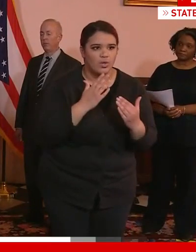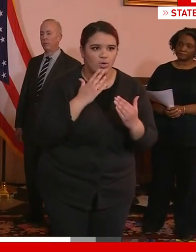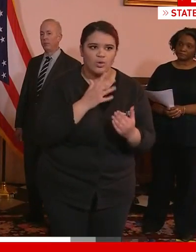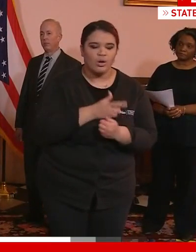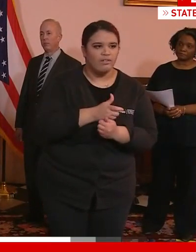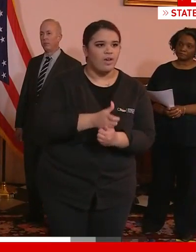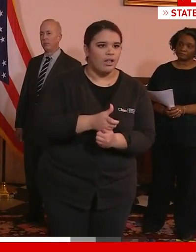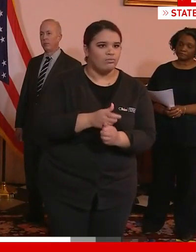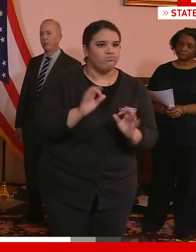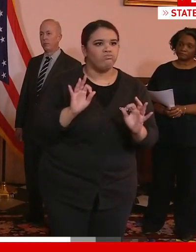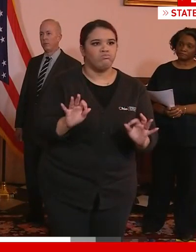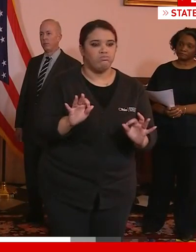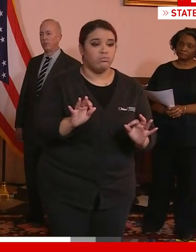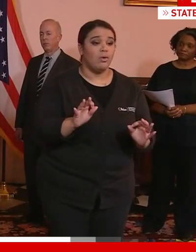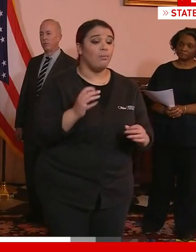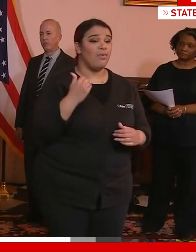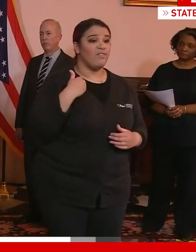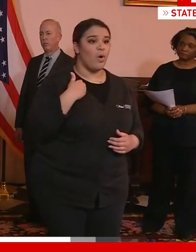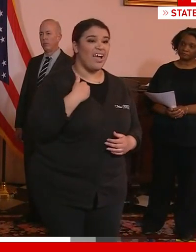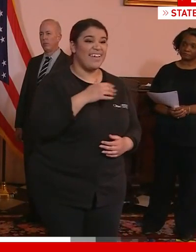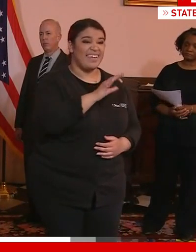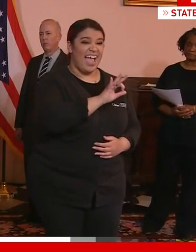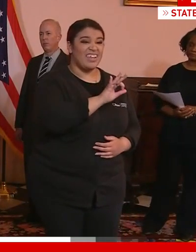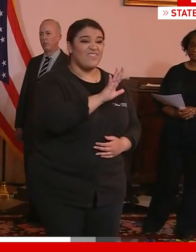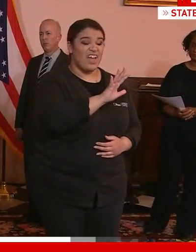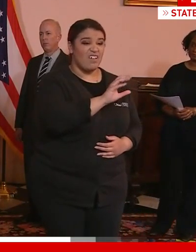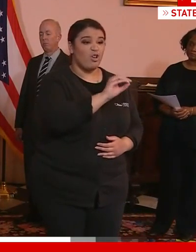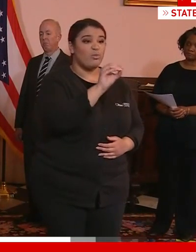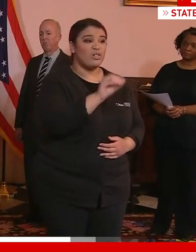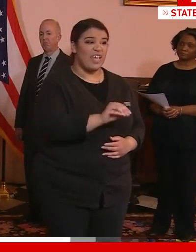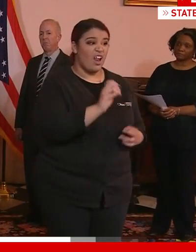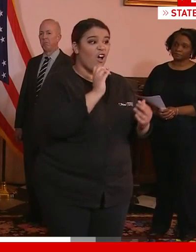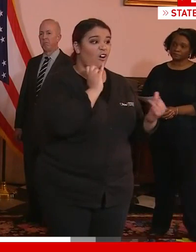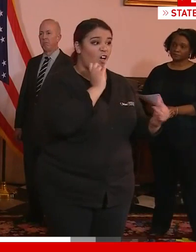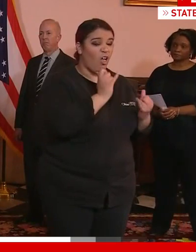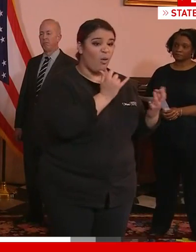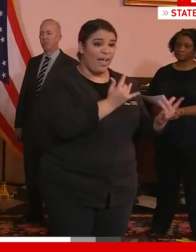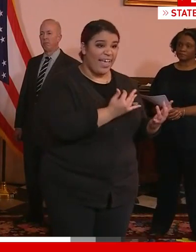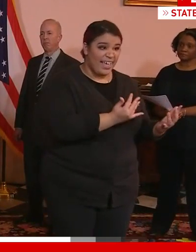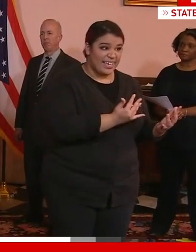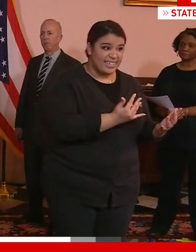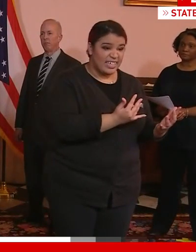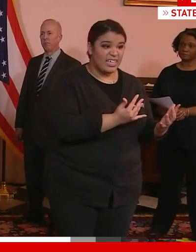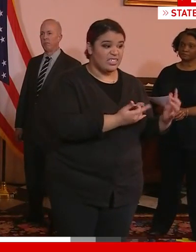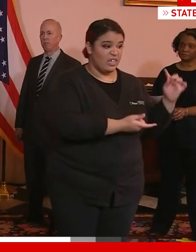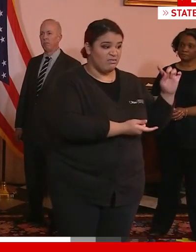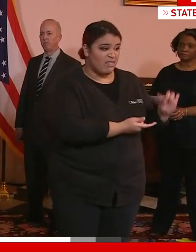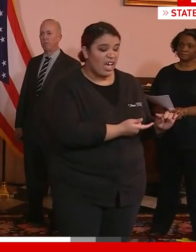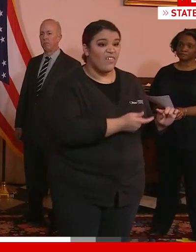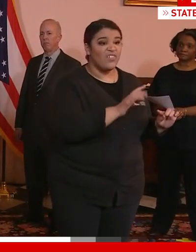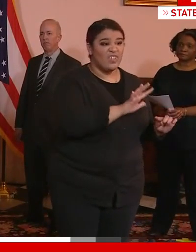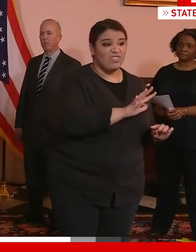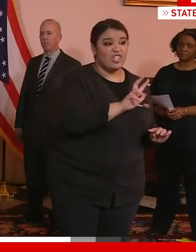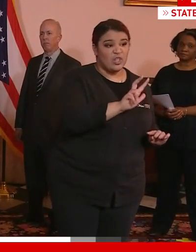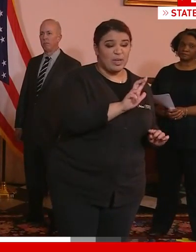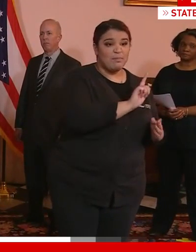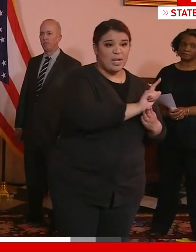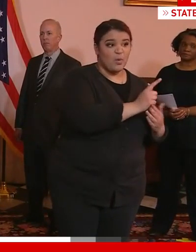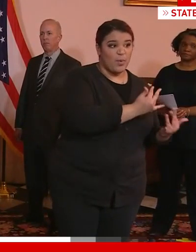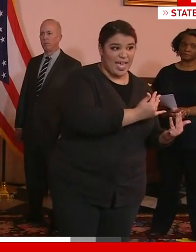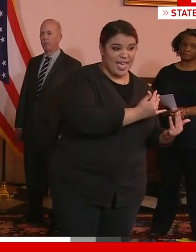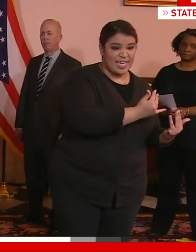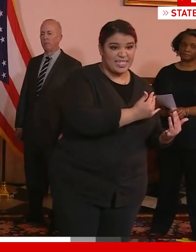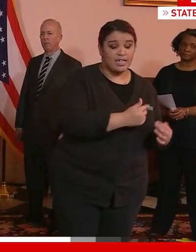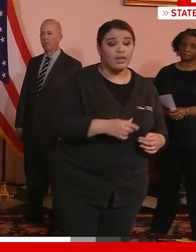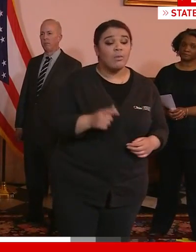phones. Now we've transitioned about 90% of that to the internet, and the wait time on the phone was down to 53 minutes, only 13 minutes